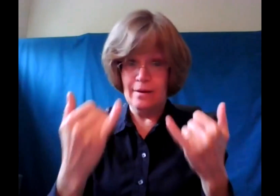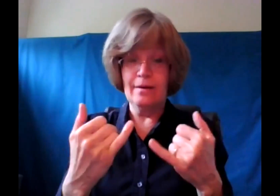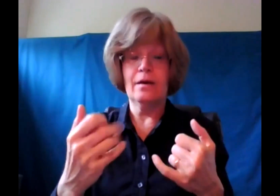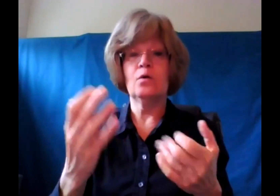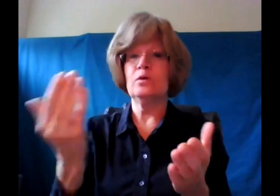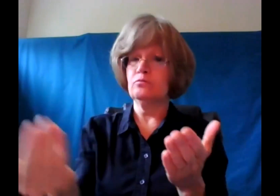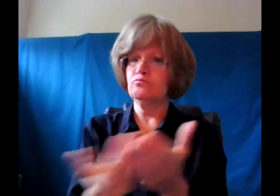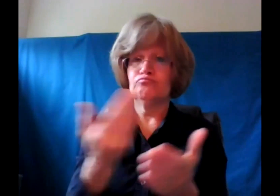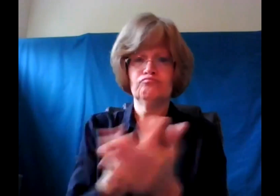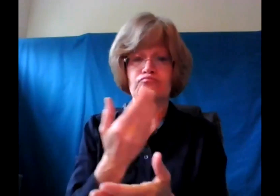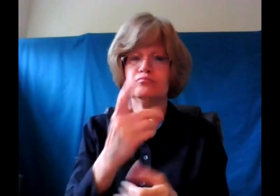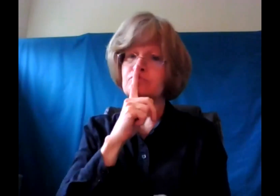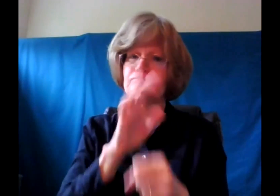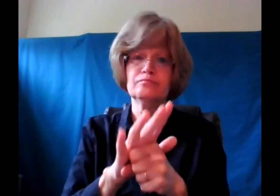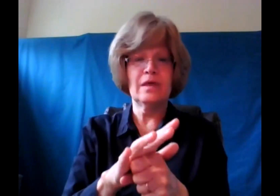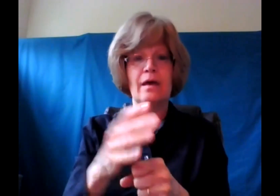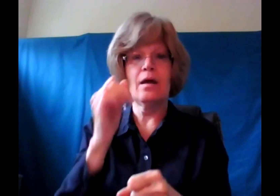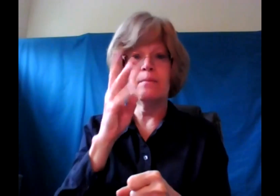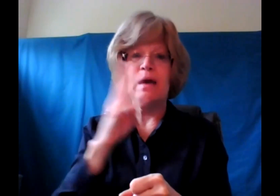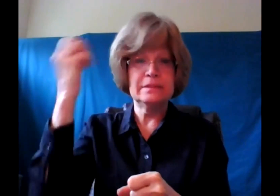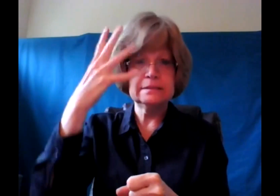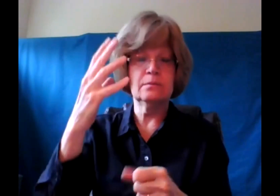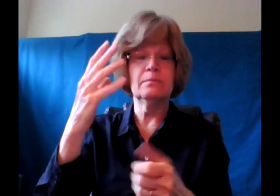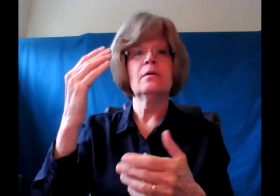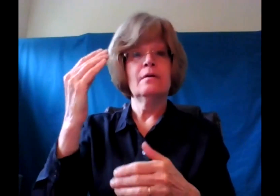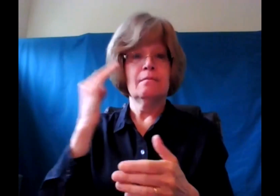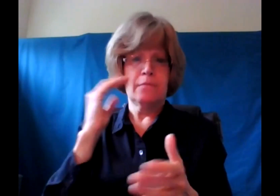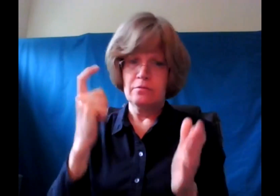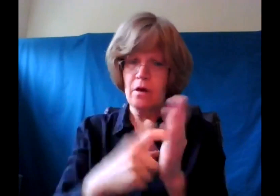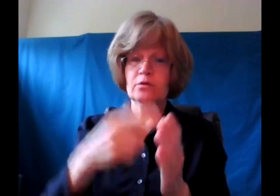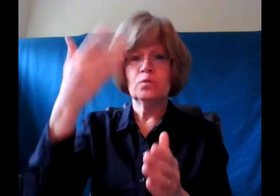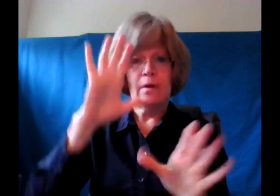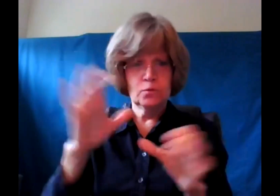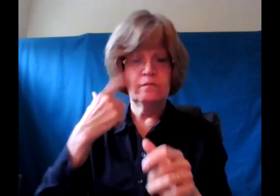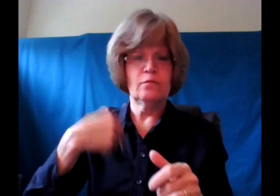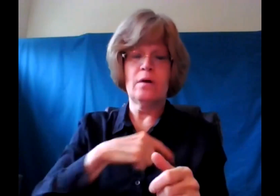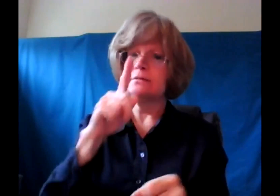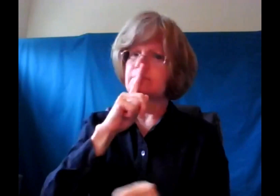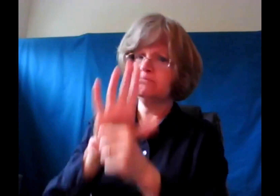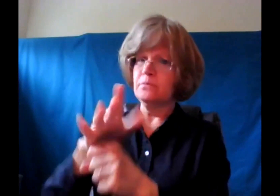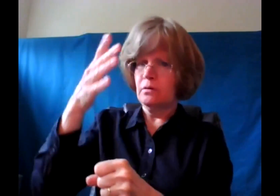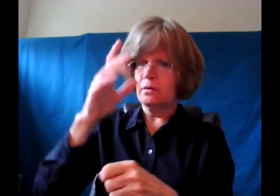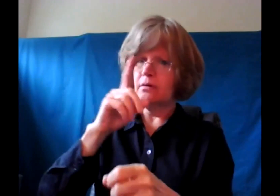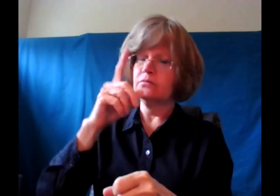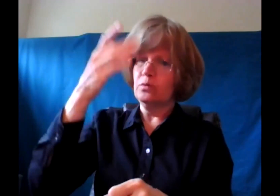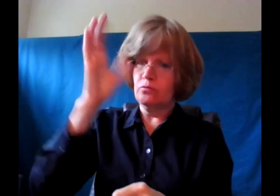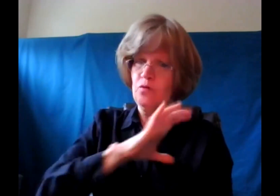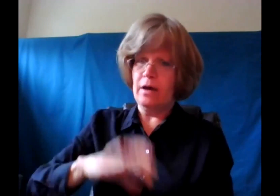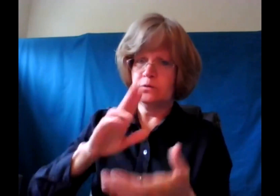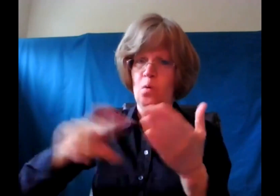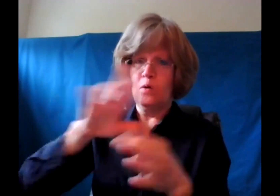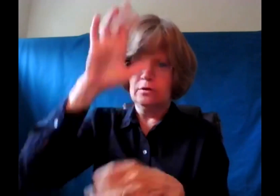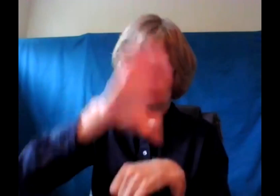covenant declared at our baptism, acknowledge what God is doing for us, and affirm our commitment to Christ's holy church. Deacon